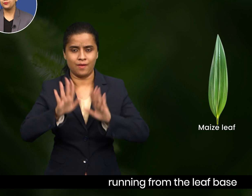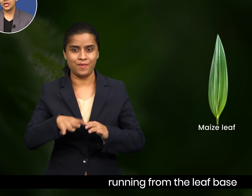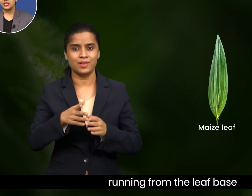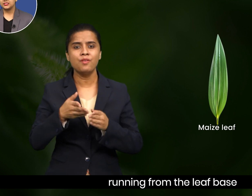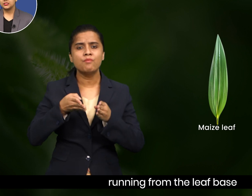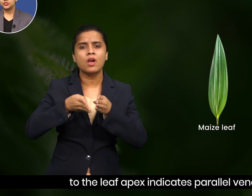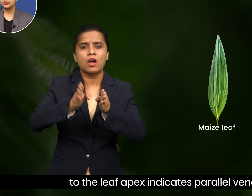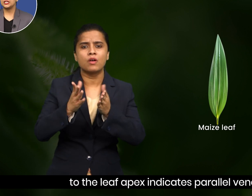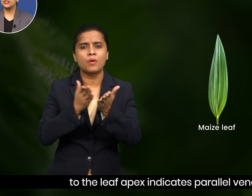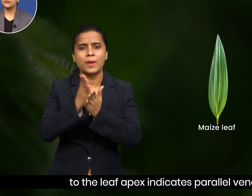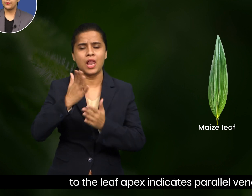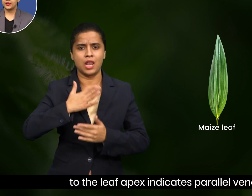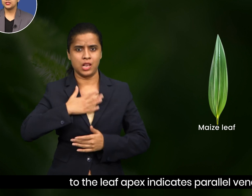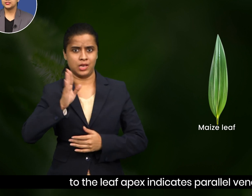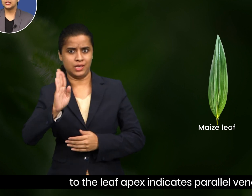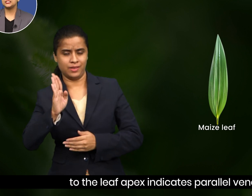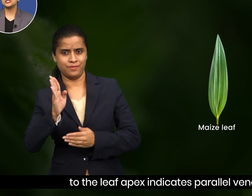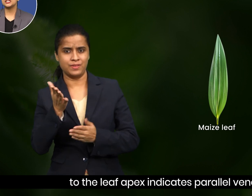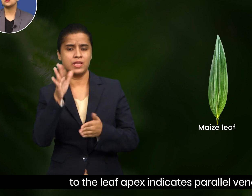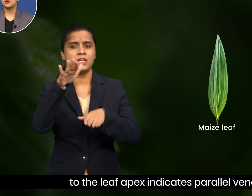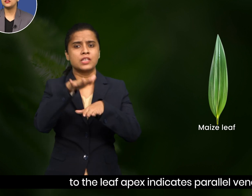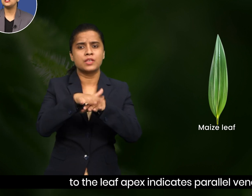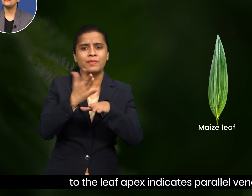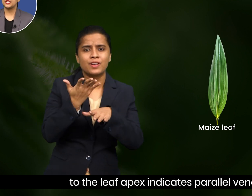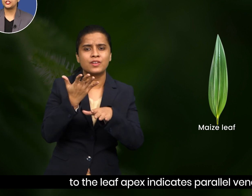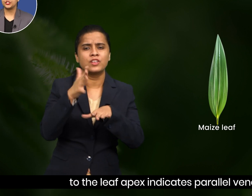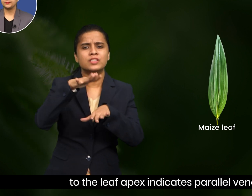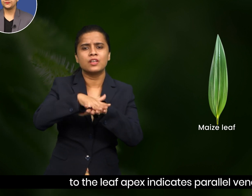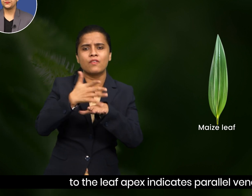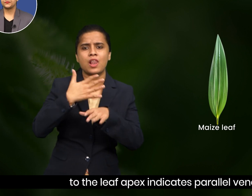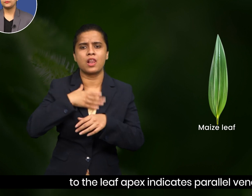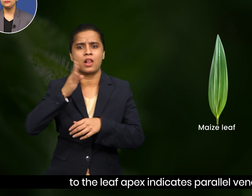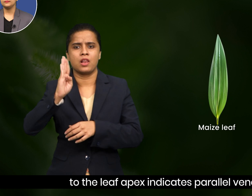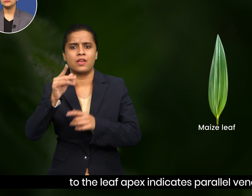leaf base to the leaf apex indicates parallel venation.